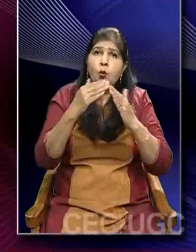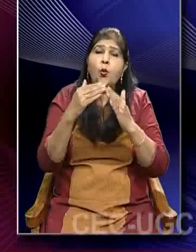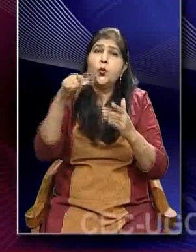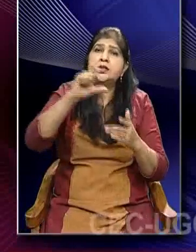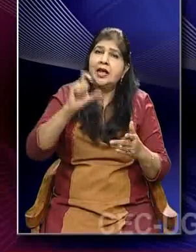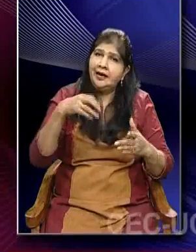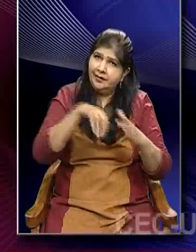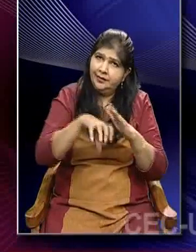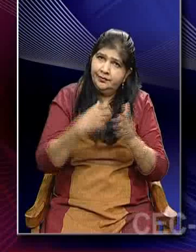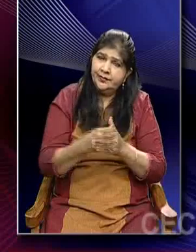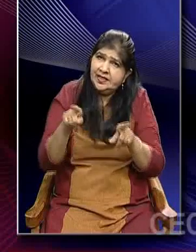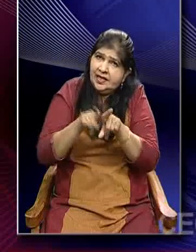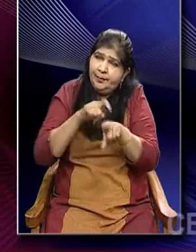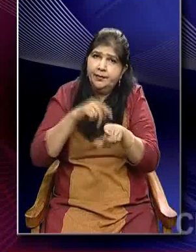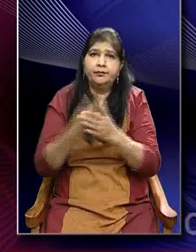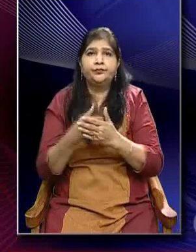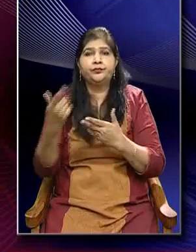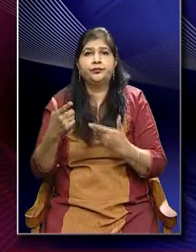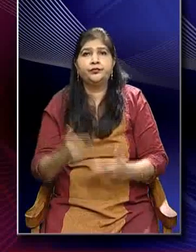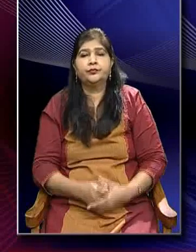country, as well as